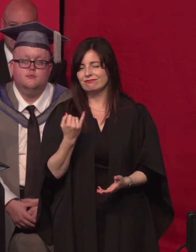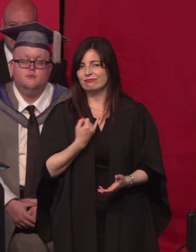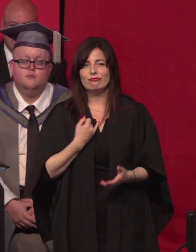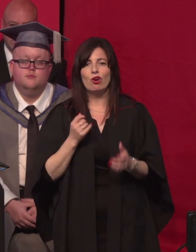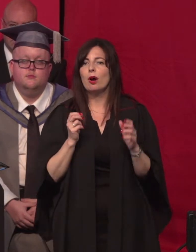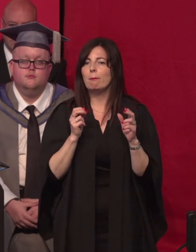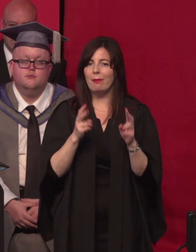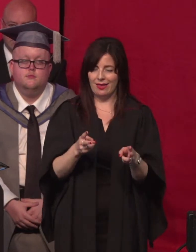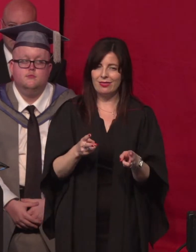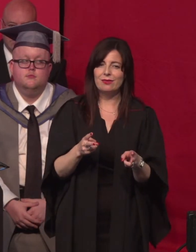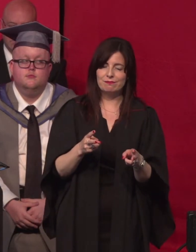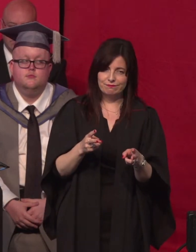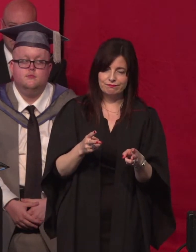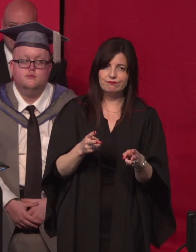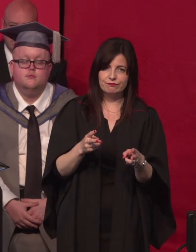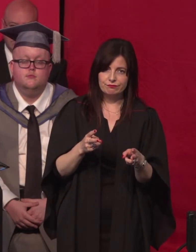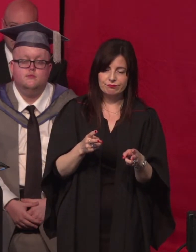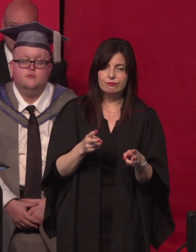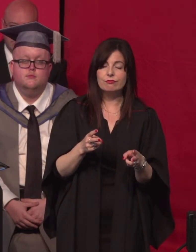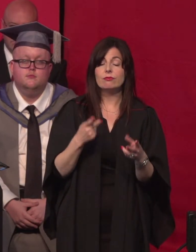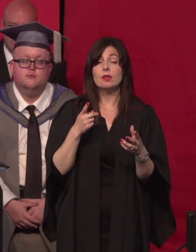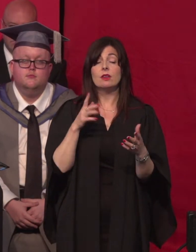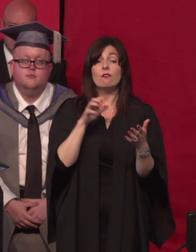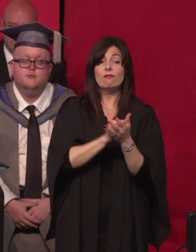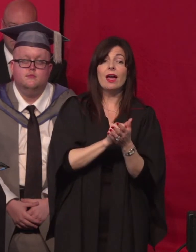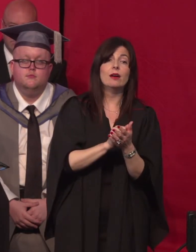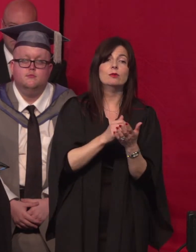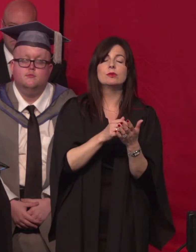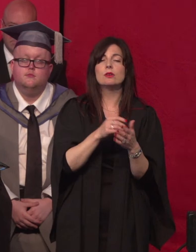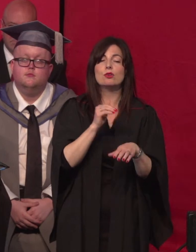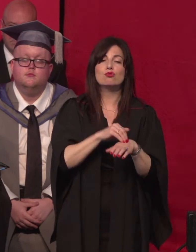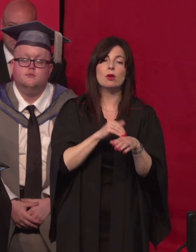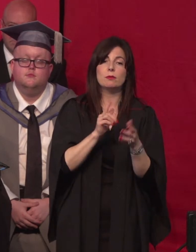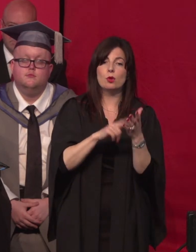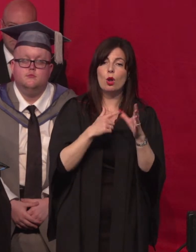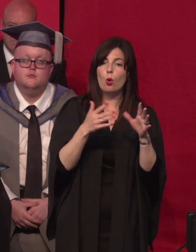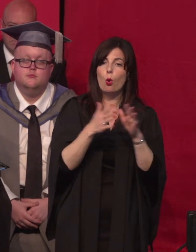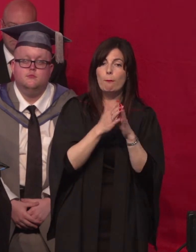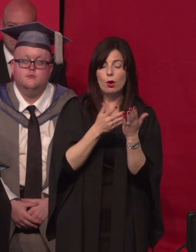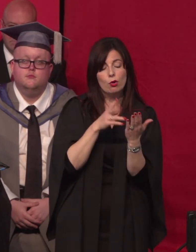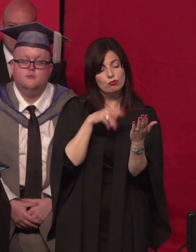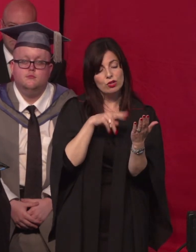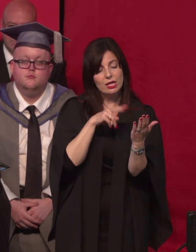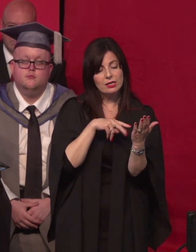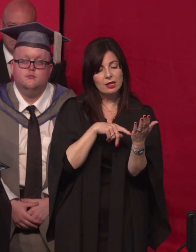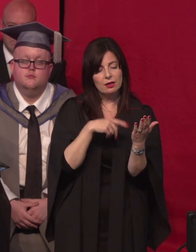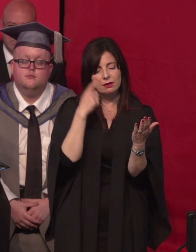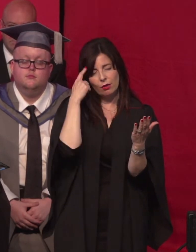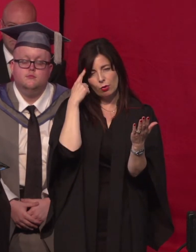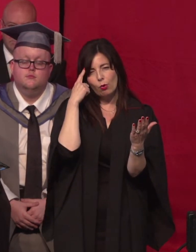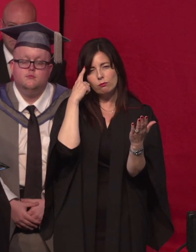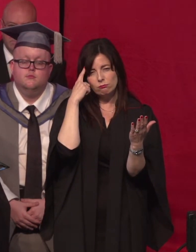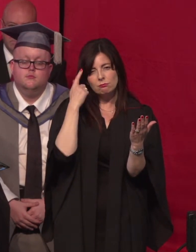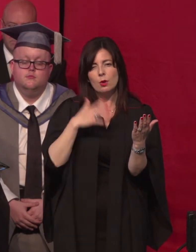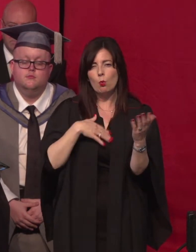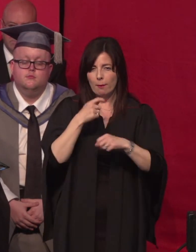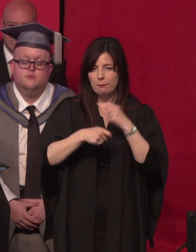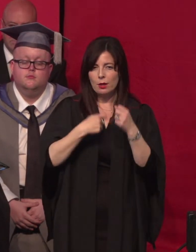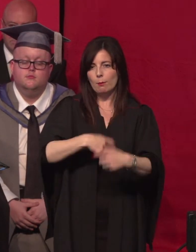correct path for me. I came across a criminal law textbook, I began reading it and thought to myself, I want to be a